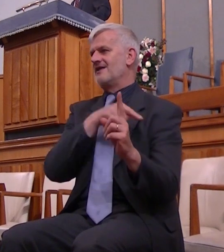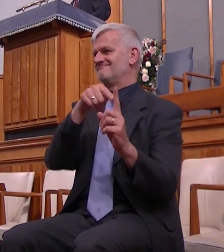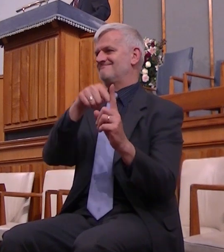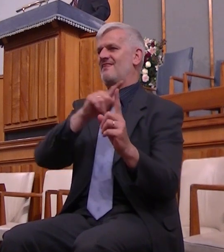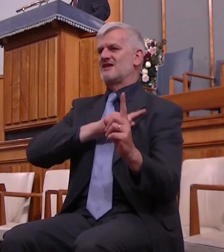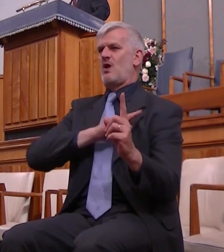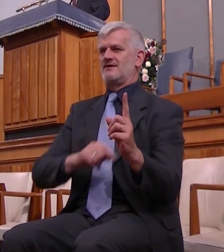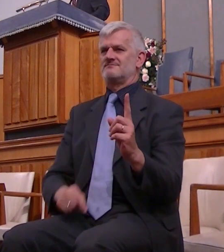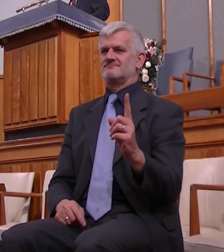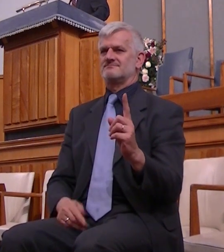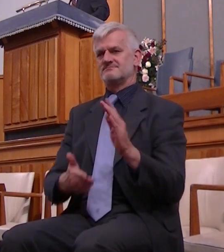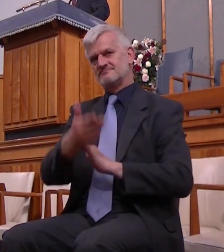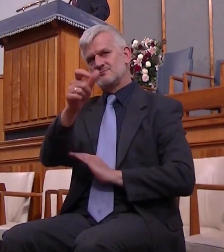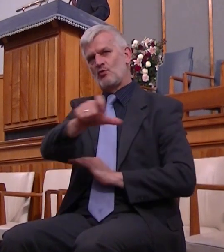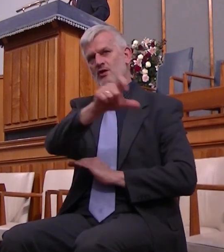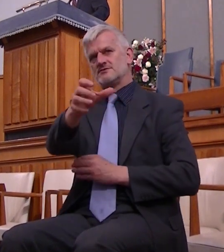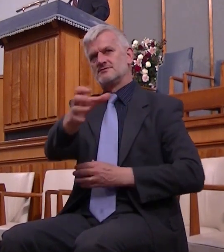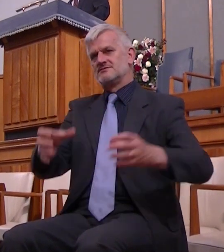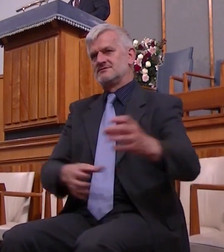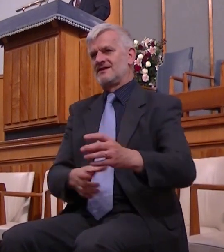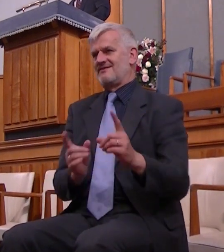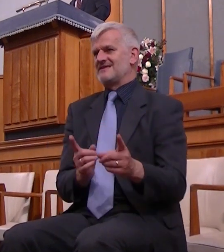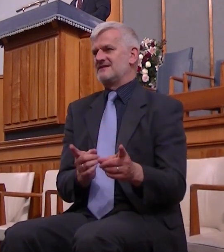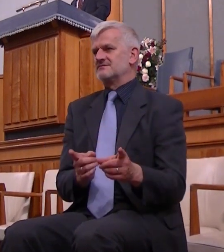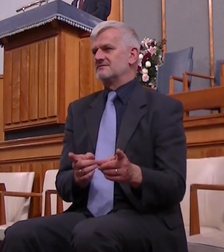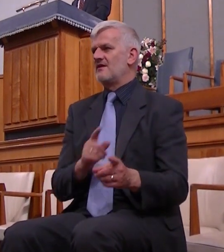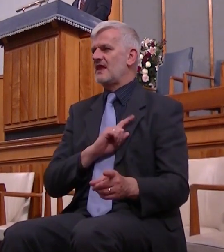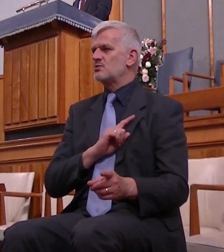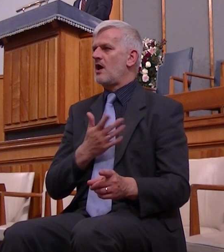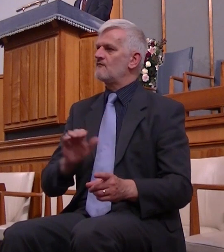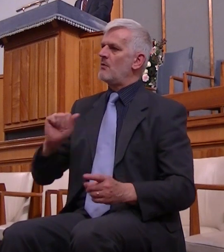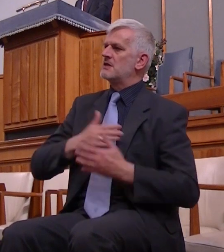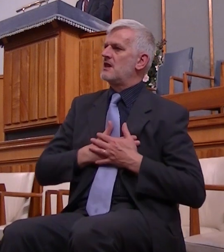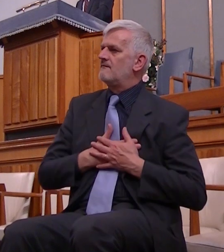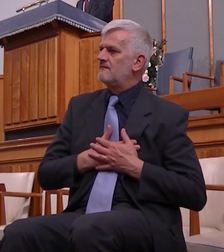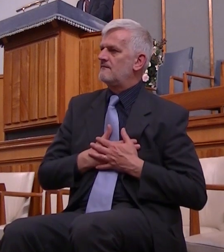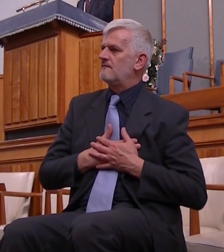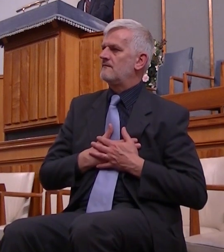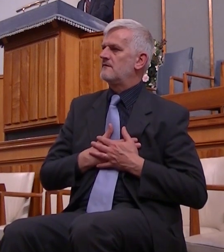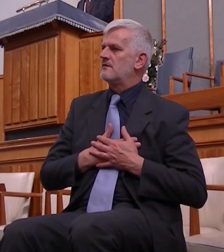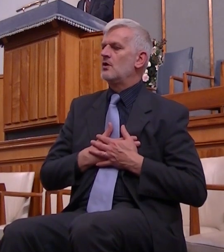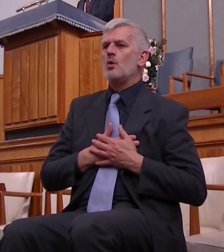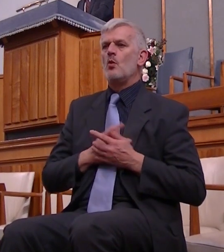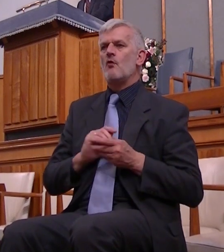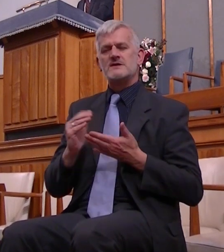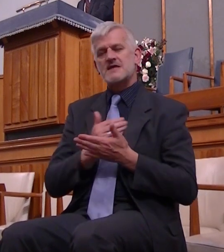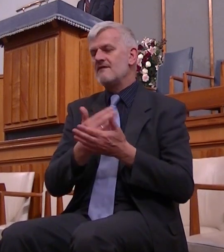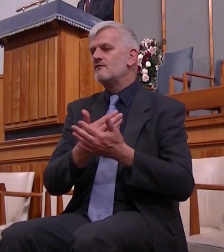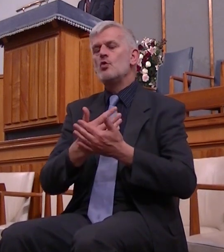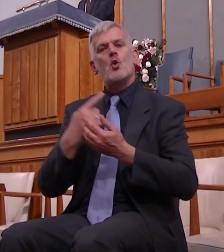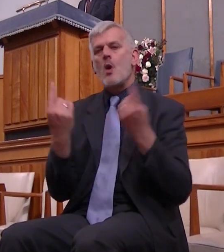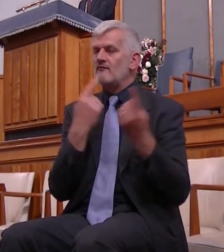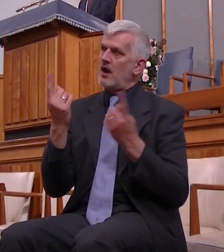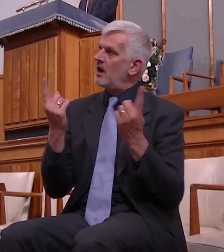our place and suffer and die and make a way of salvation for all who come to him.